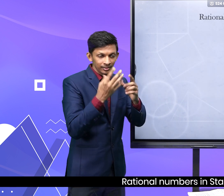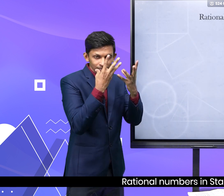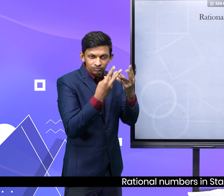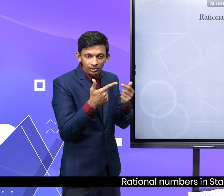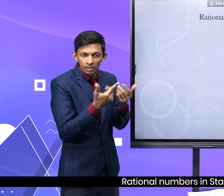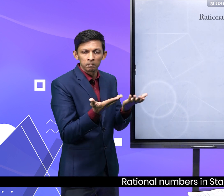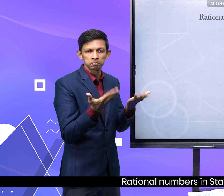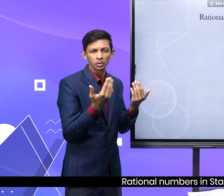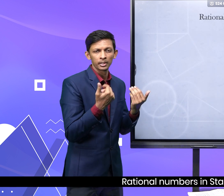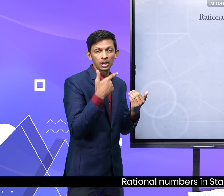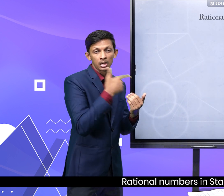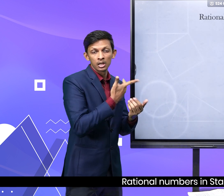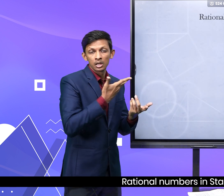Rational numbers in standard form.